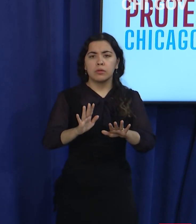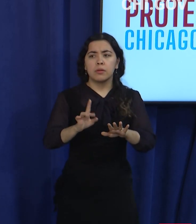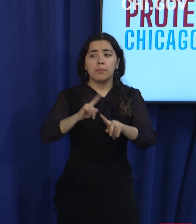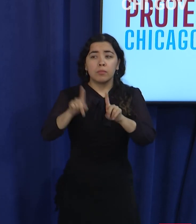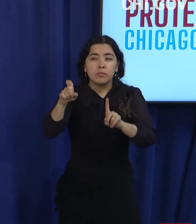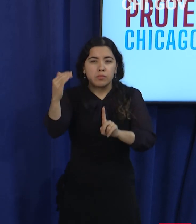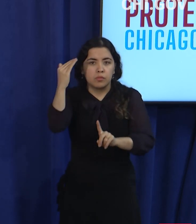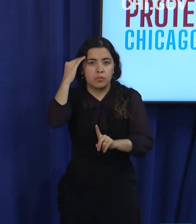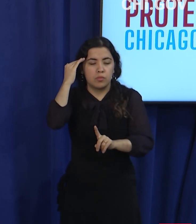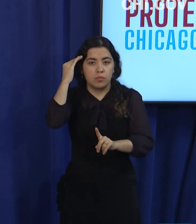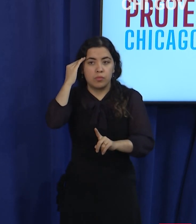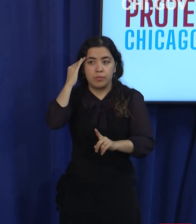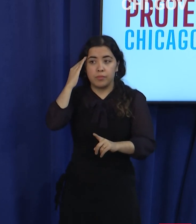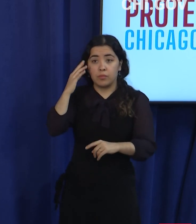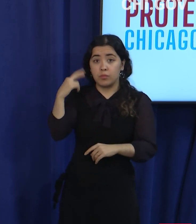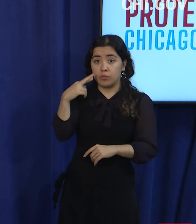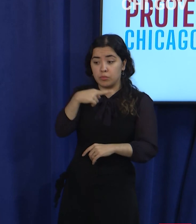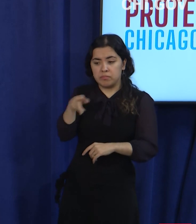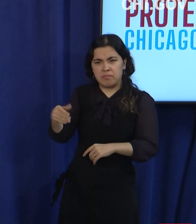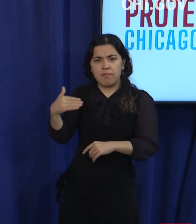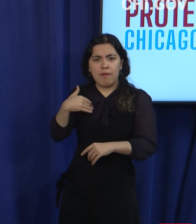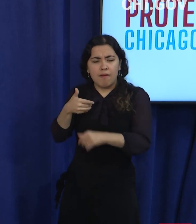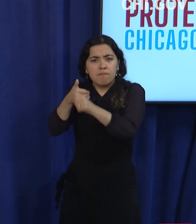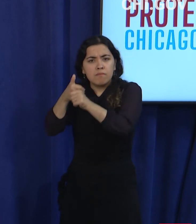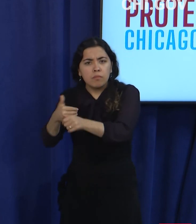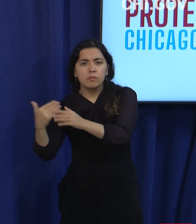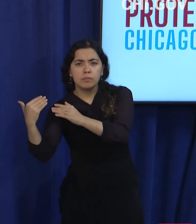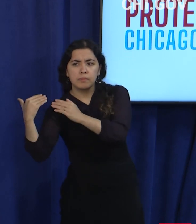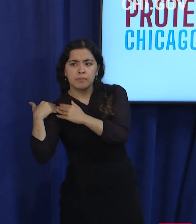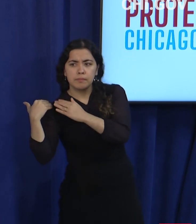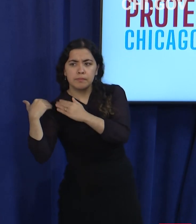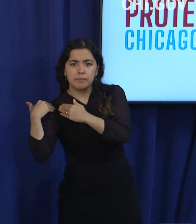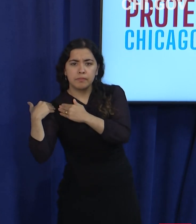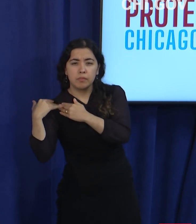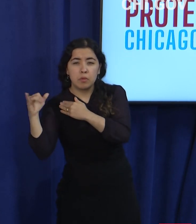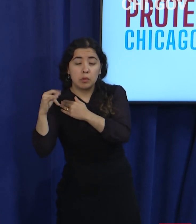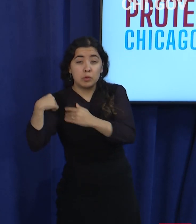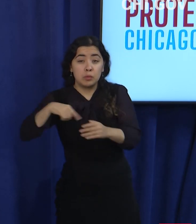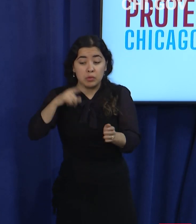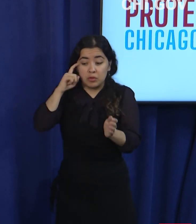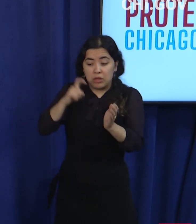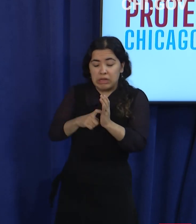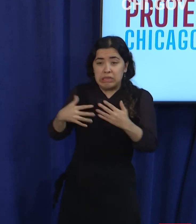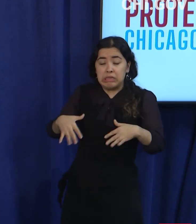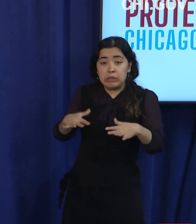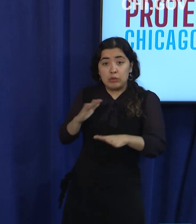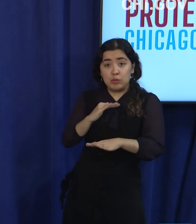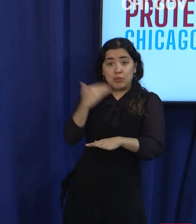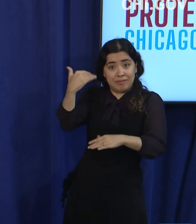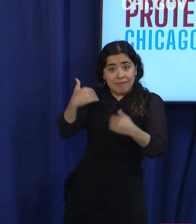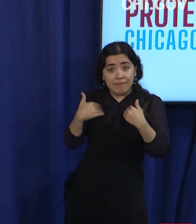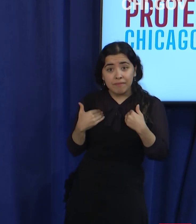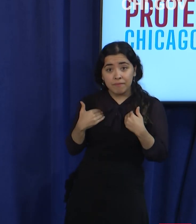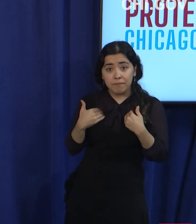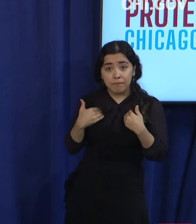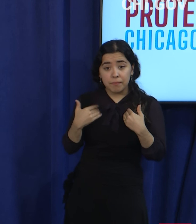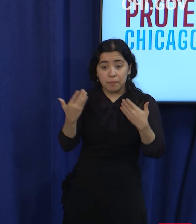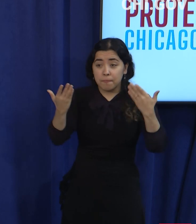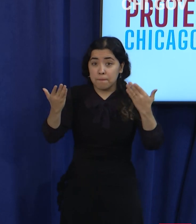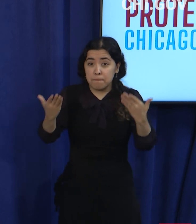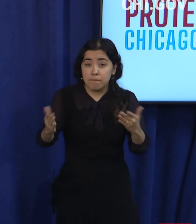is. And so modulating individual behavior, biggest challenge in, I think, this